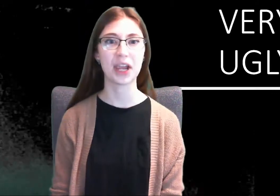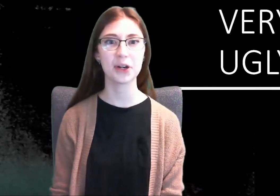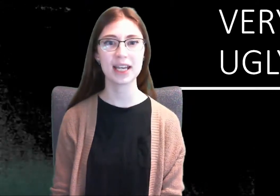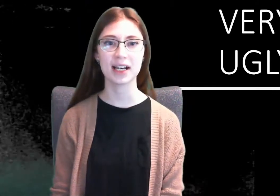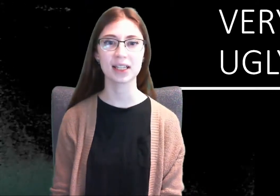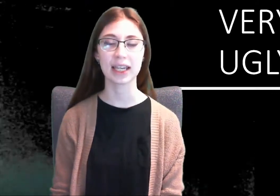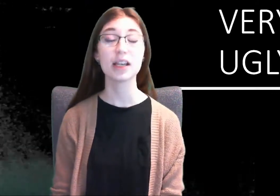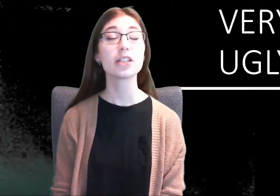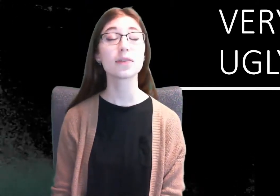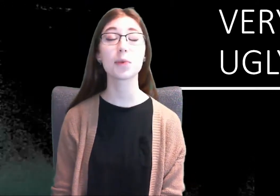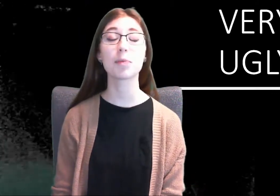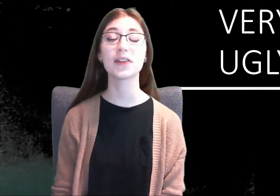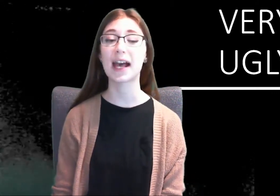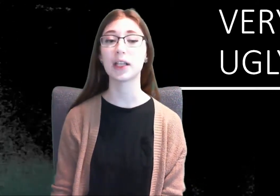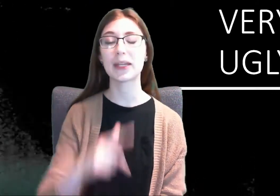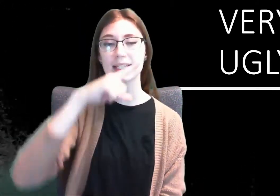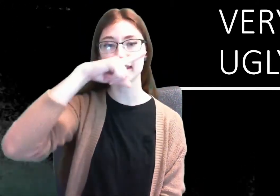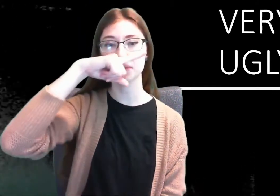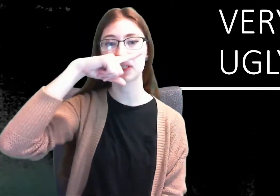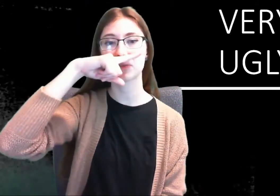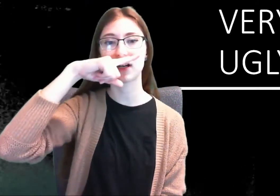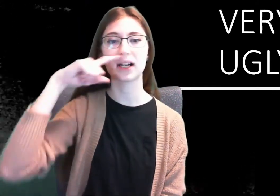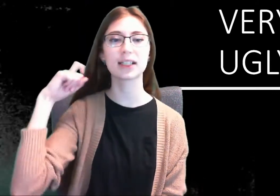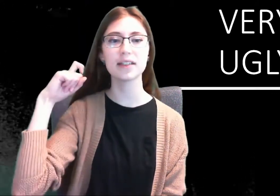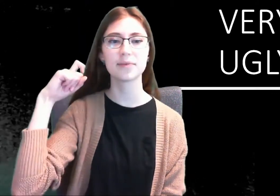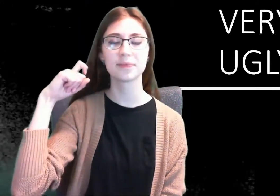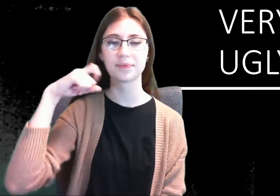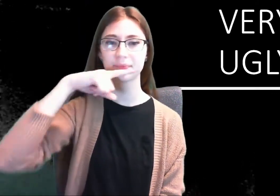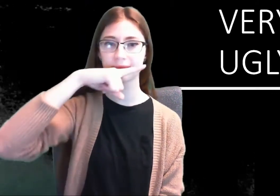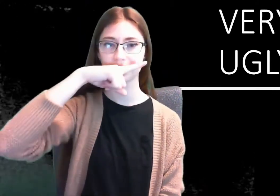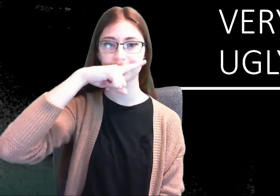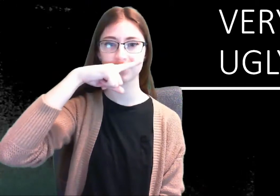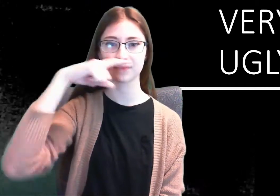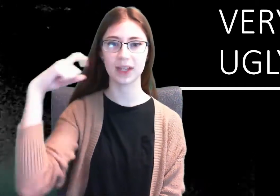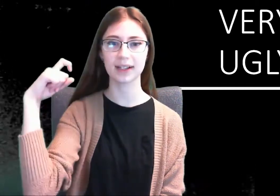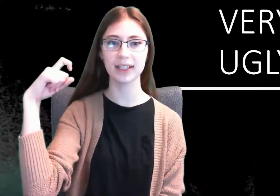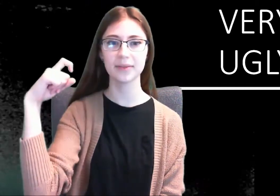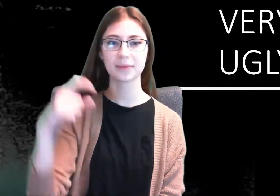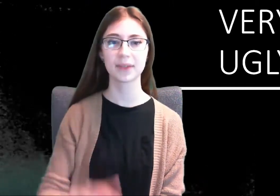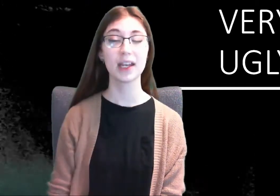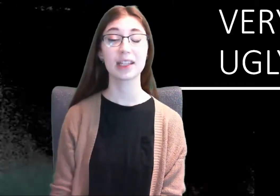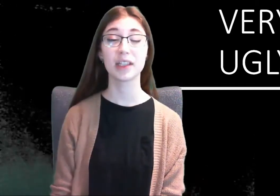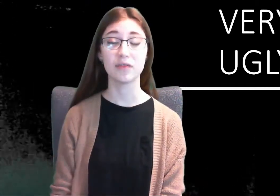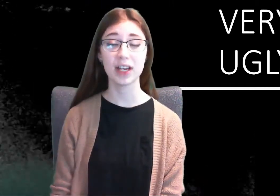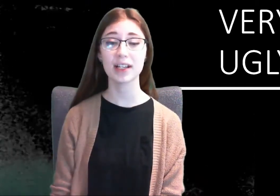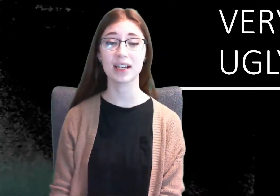Very ugly. So if you remember in the Halloween lesson, we do ugly, ugly, and then very